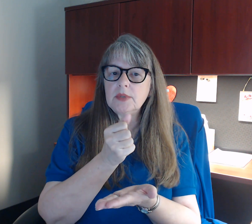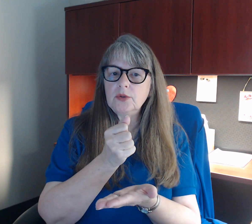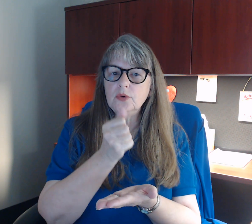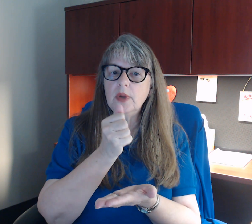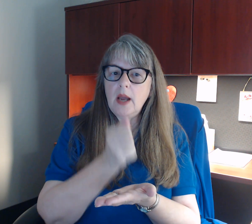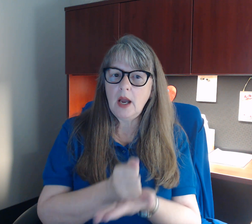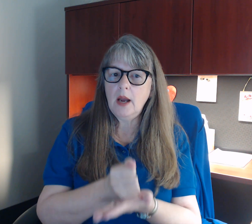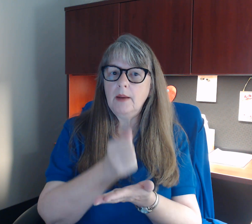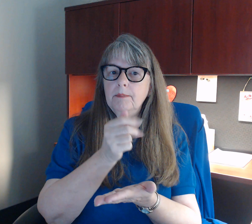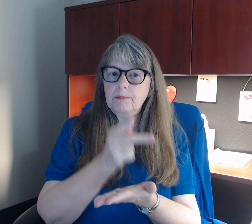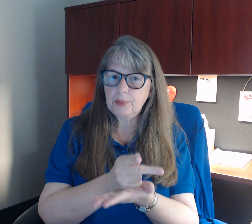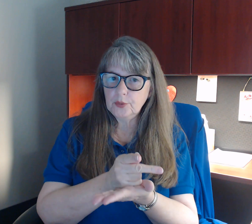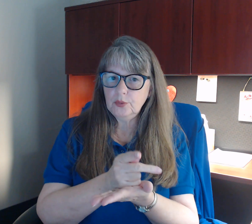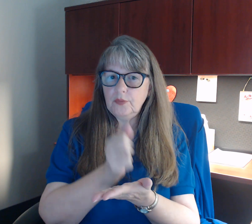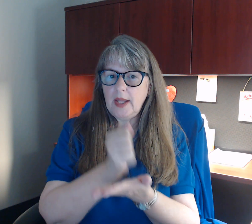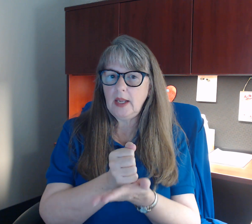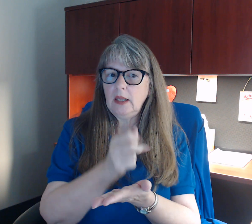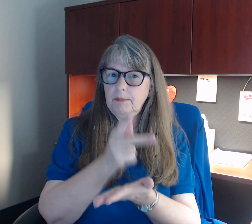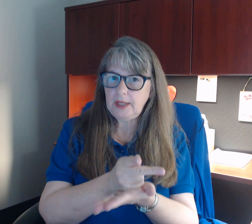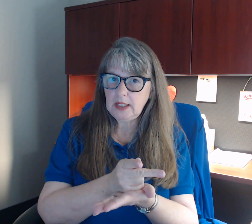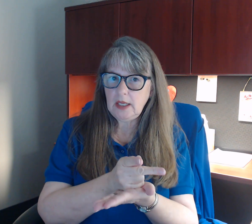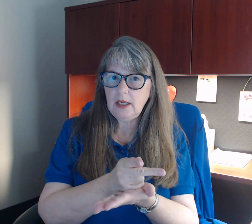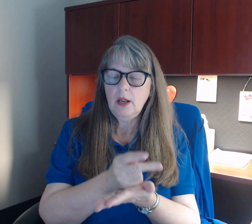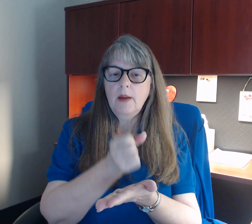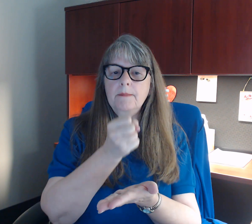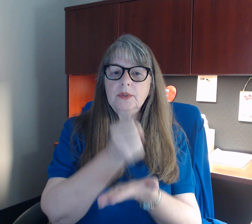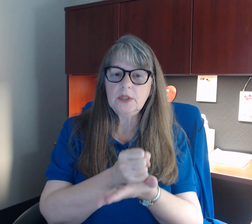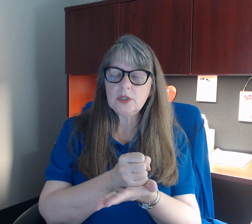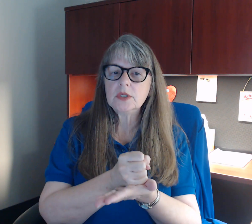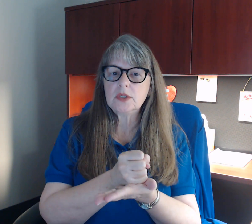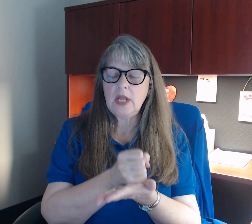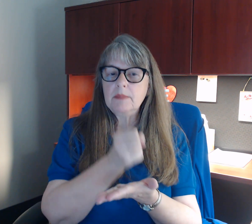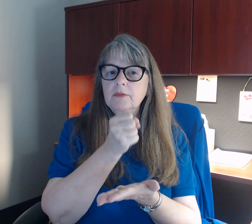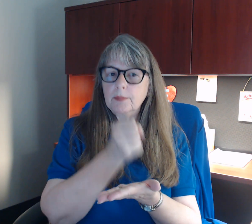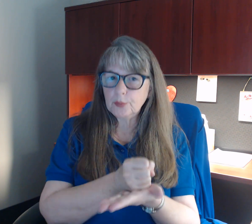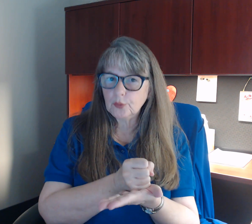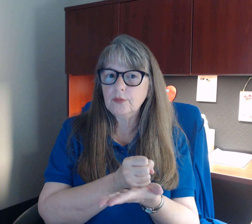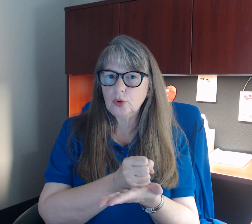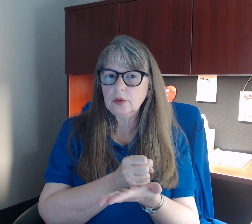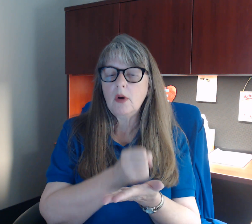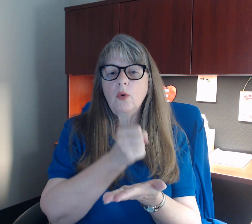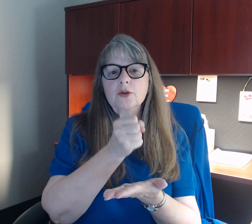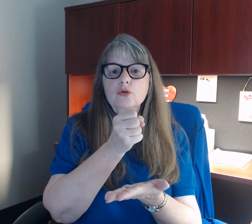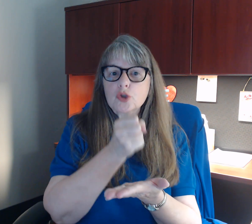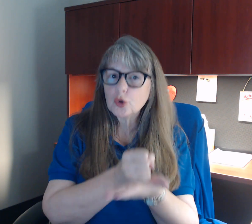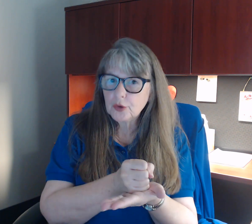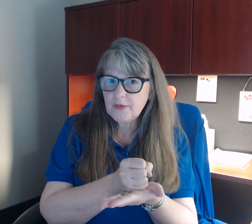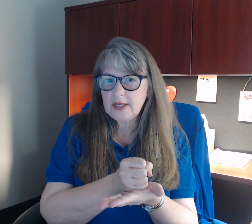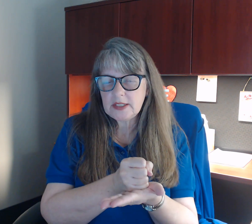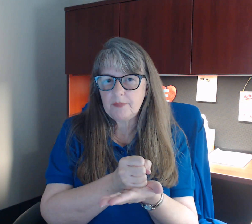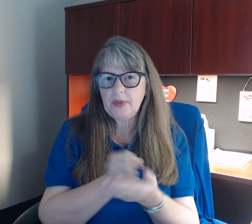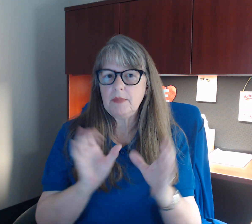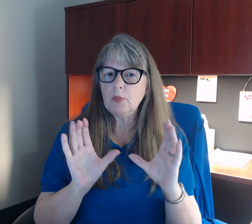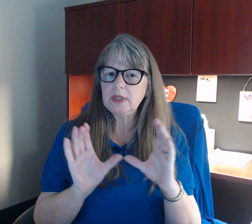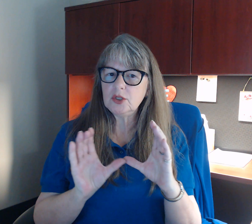do approve, AP, but this is a stamp of approval or to certify something. Remember we did